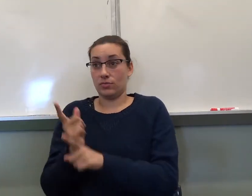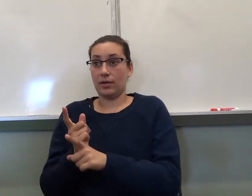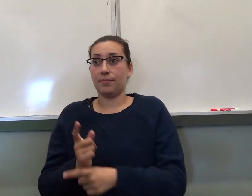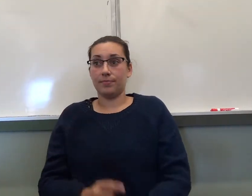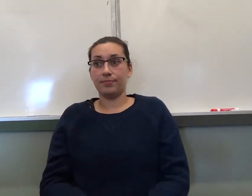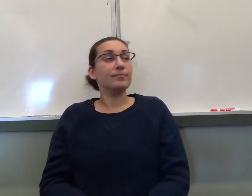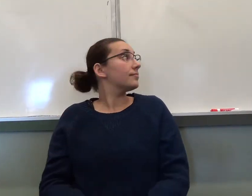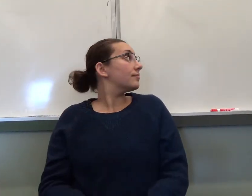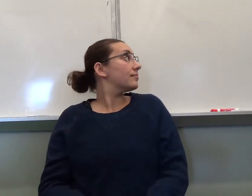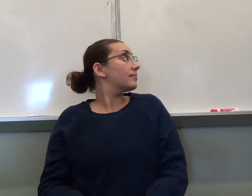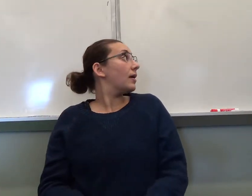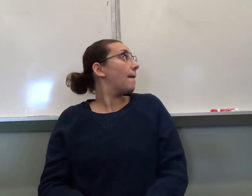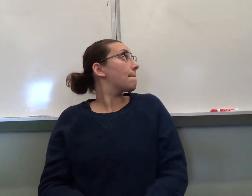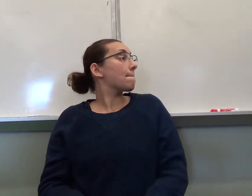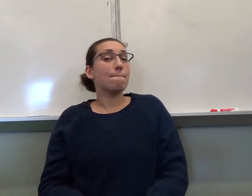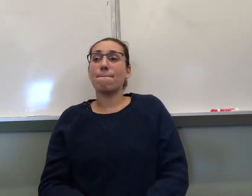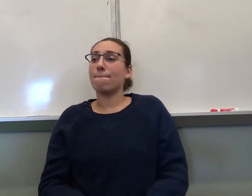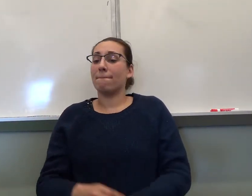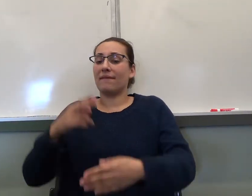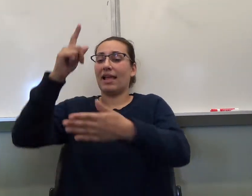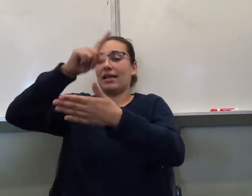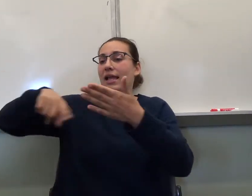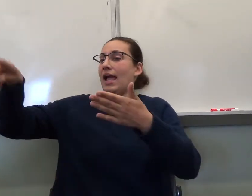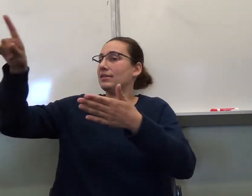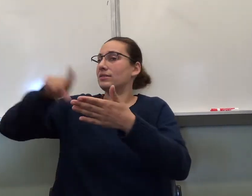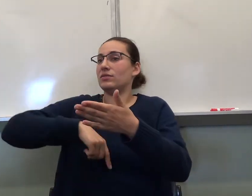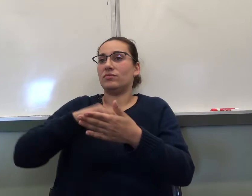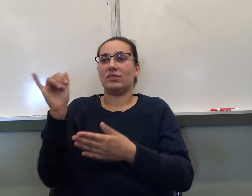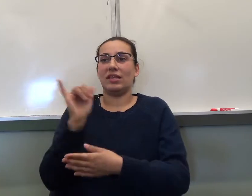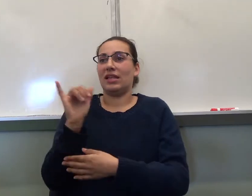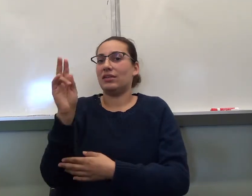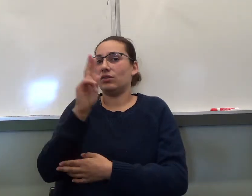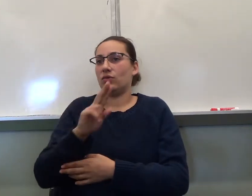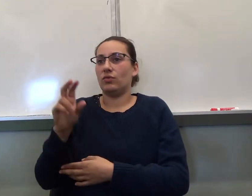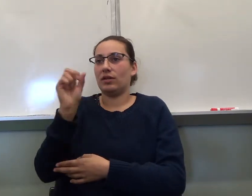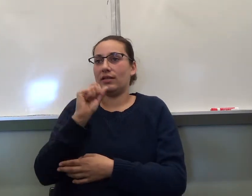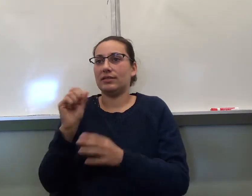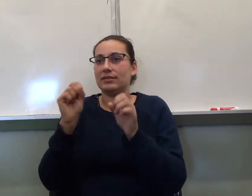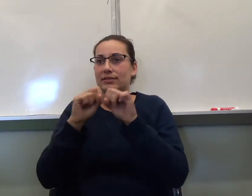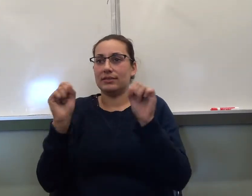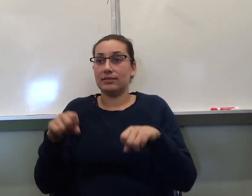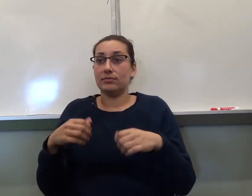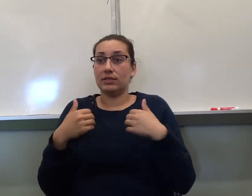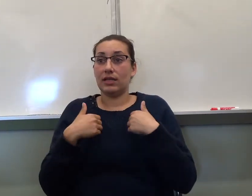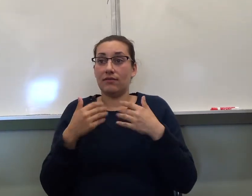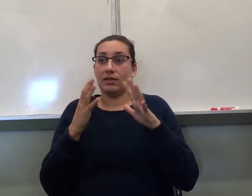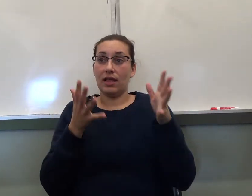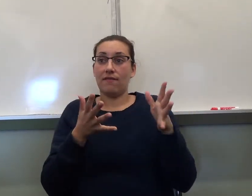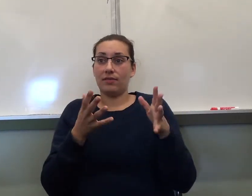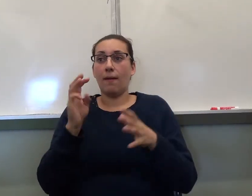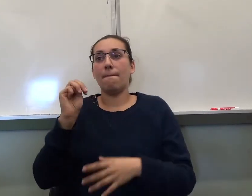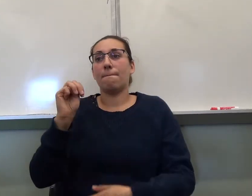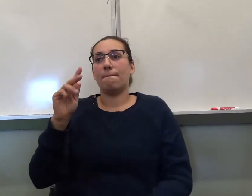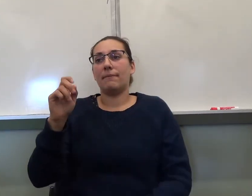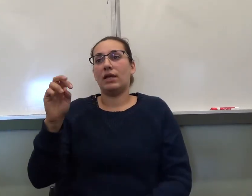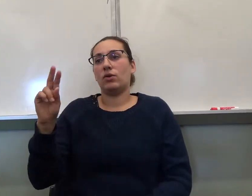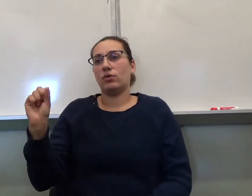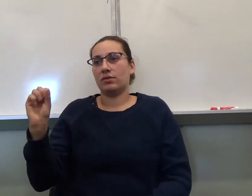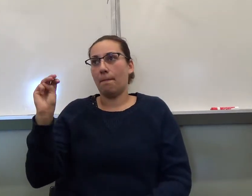Okay? Cancel out the units just like you do in the US customary system, and you're left with meters. And you have to